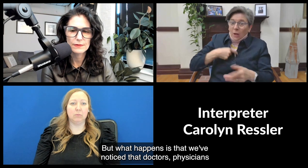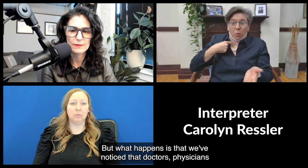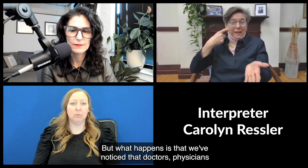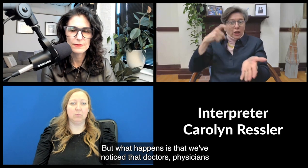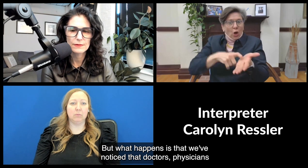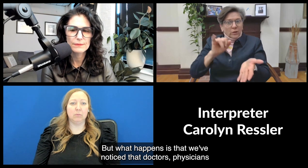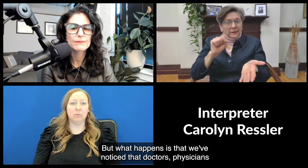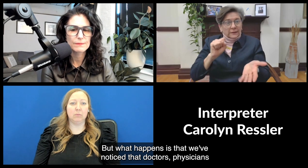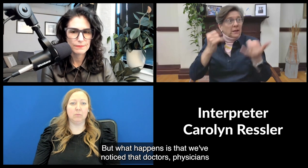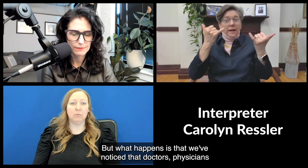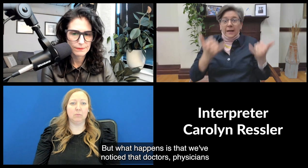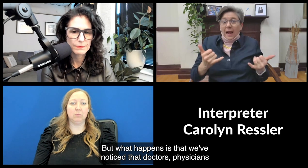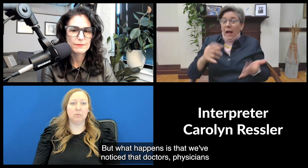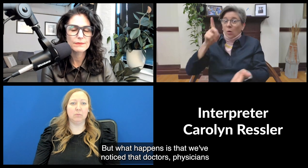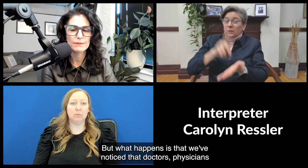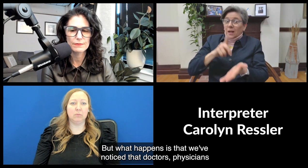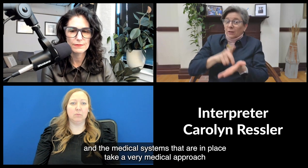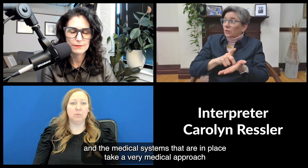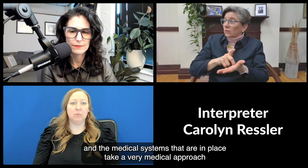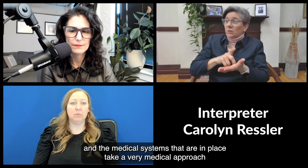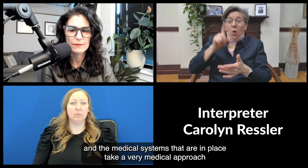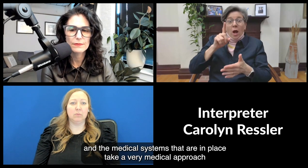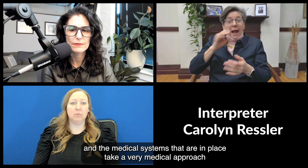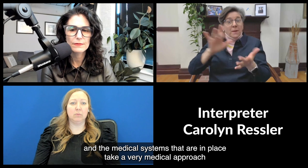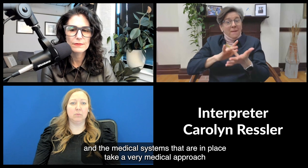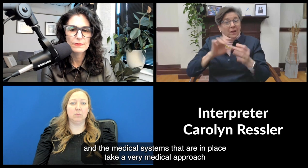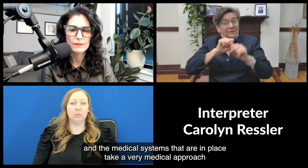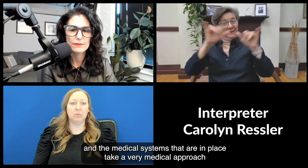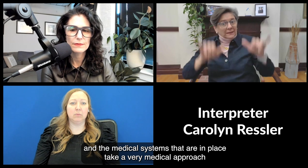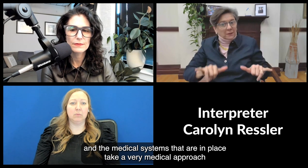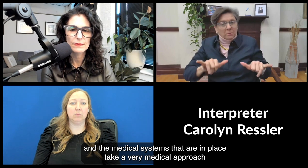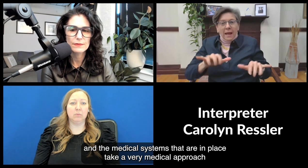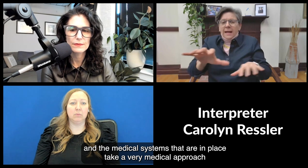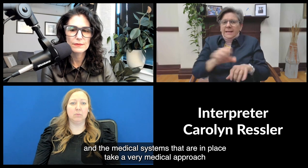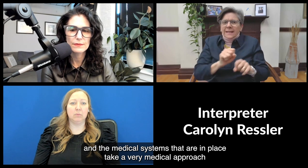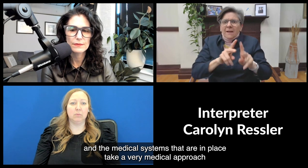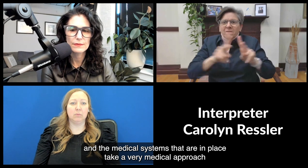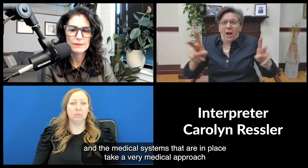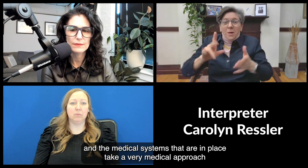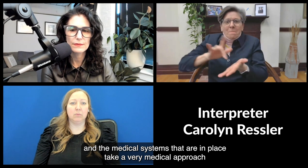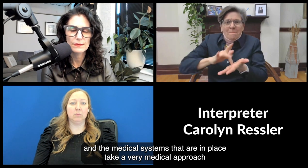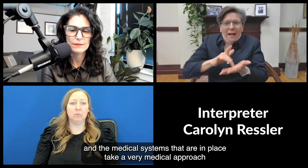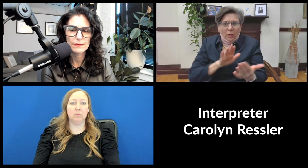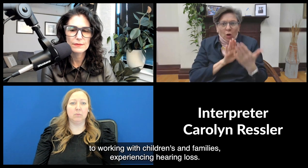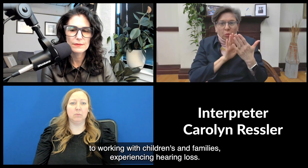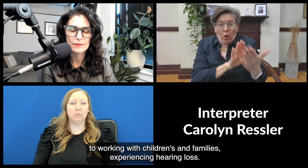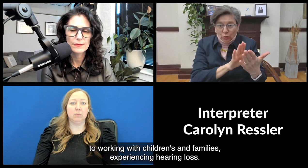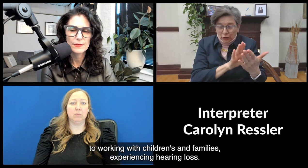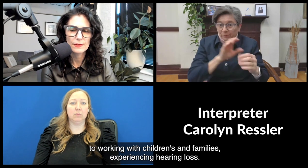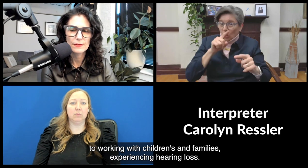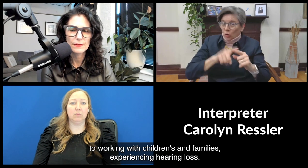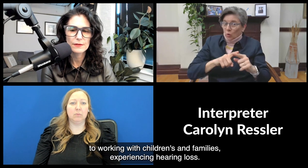system. But what happens is that we've noticed now that doctors, physicians, and the medical systems that are in place